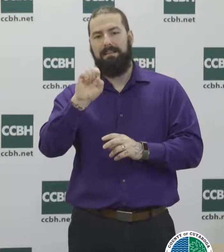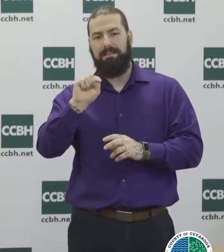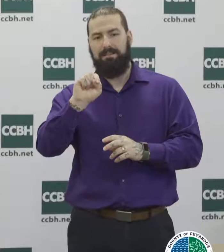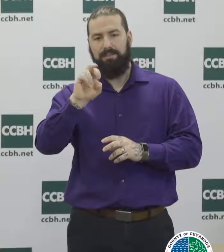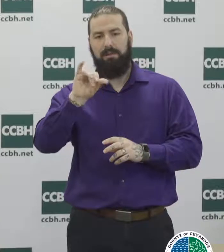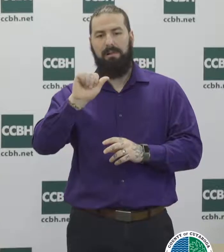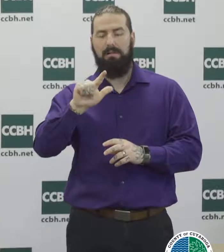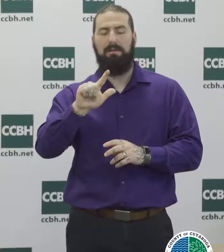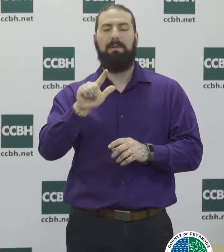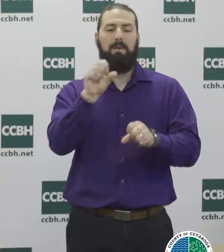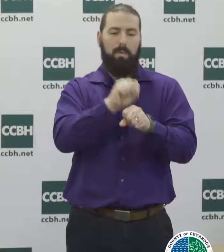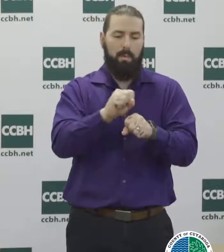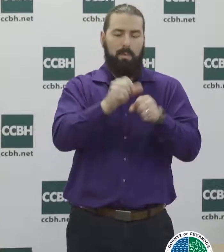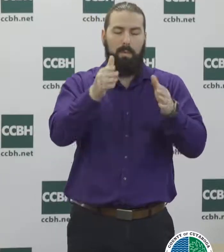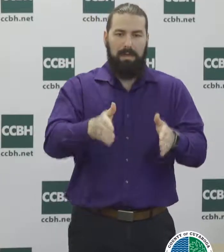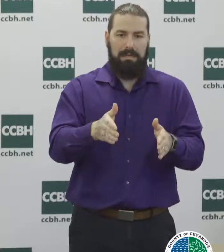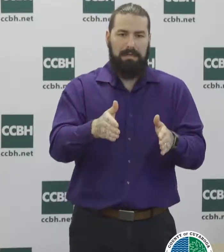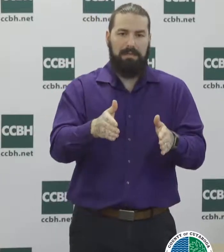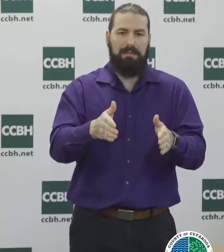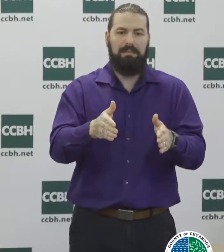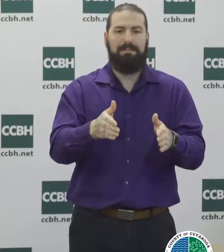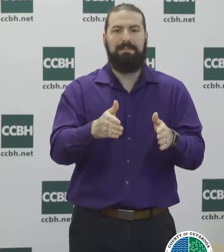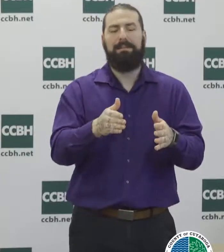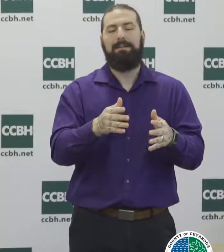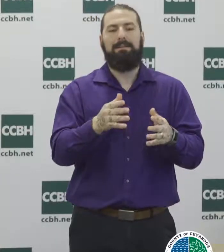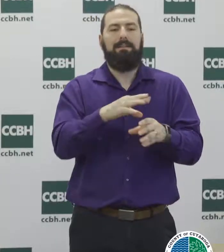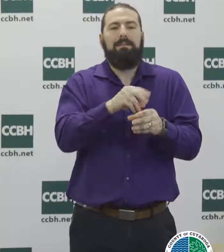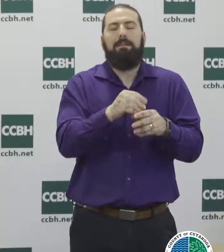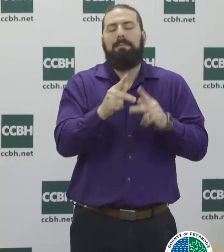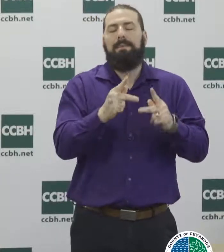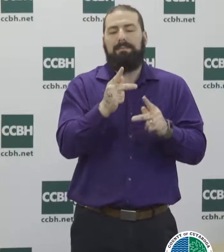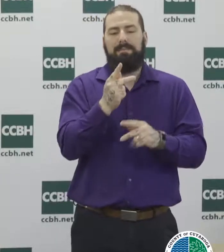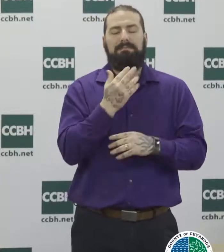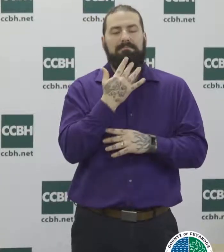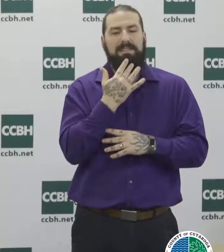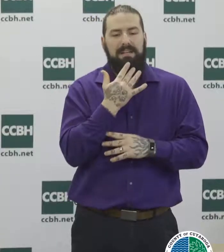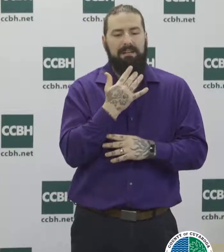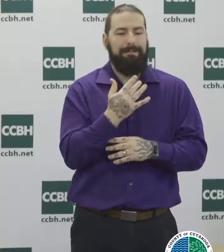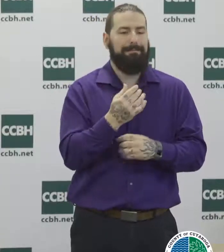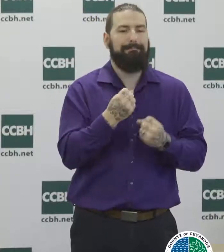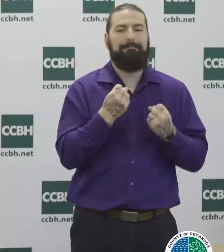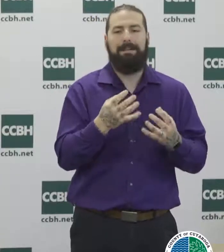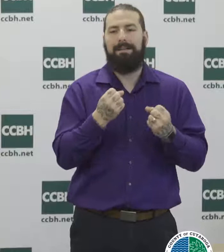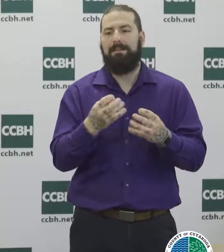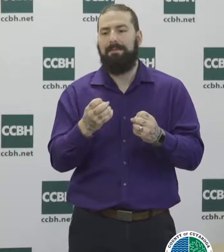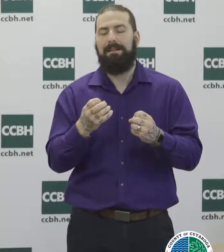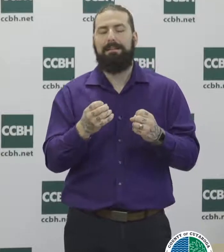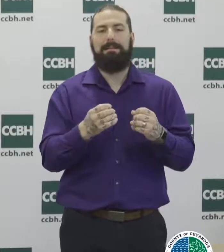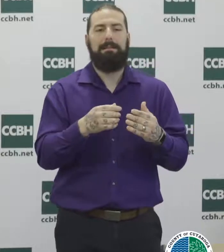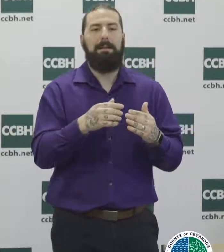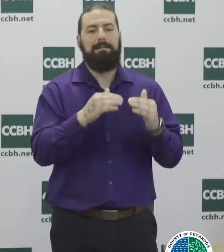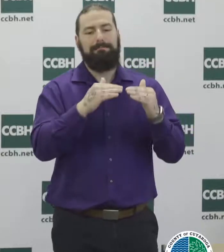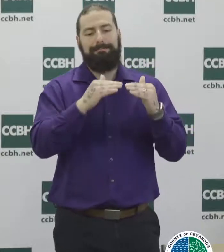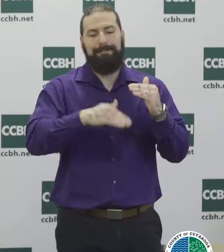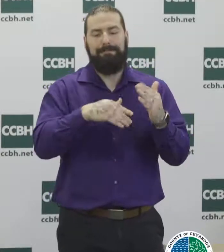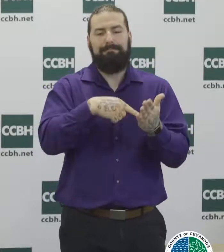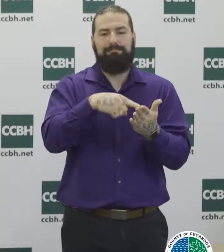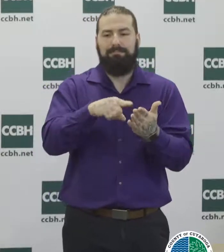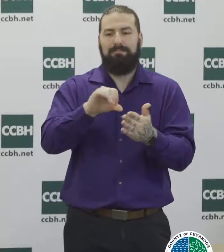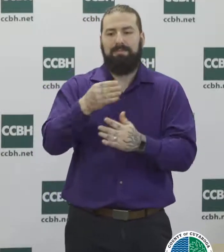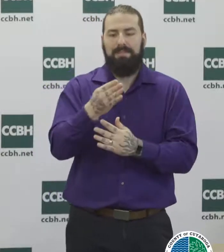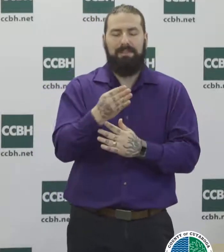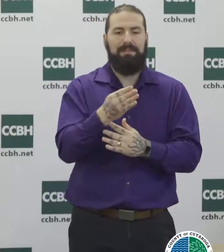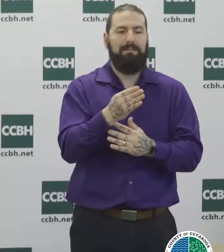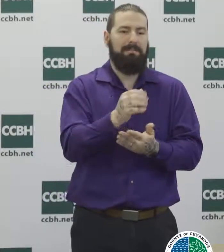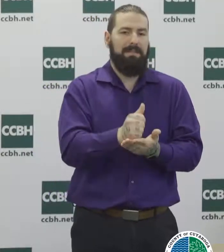of color that are in low-wage jobs, who are in multiple low-wage jobs on the front lines to provide